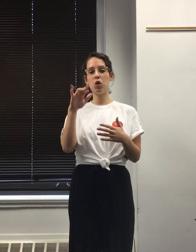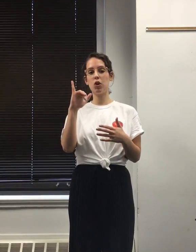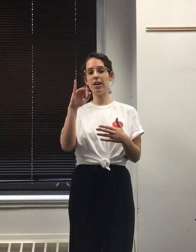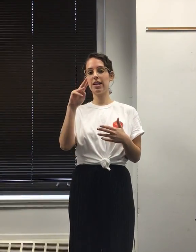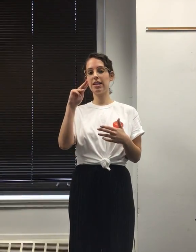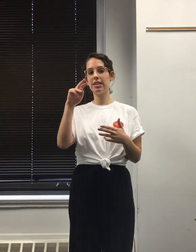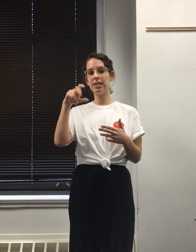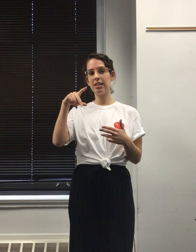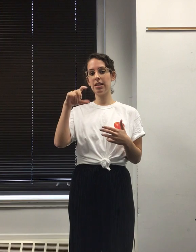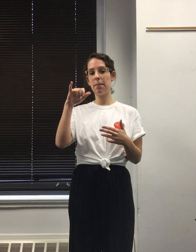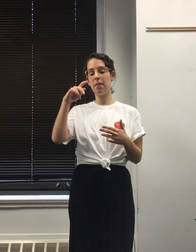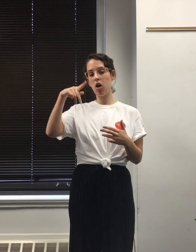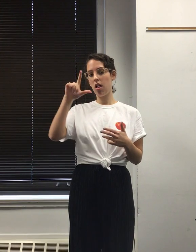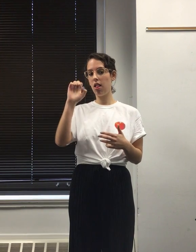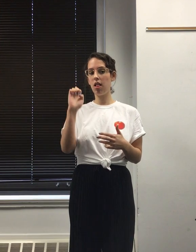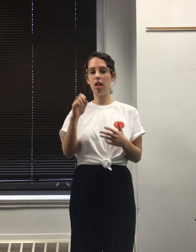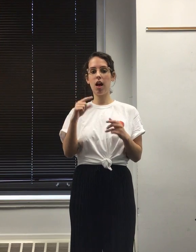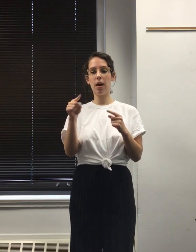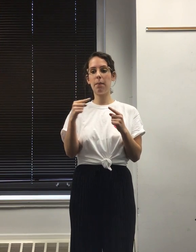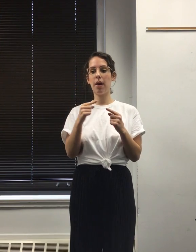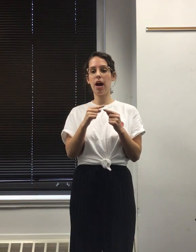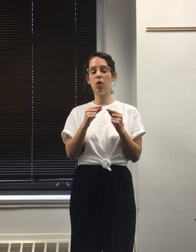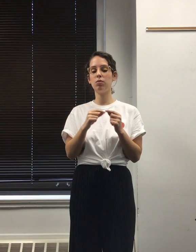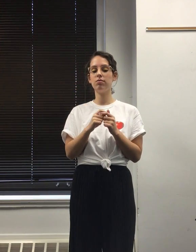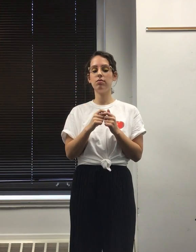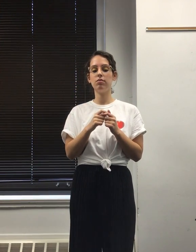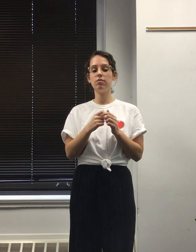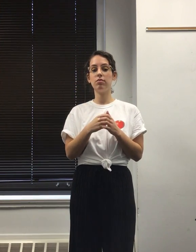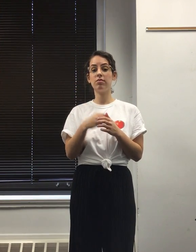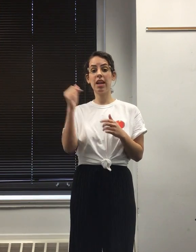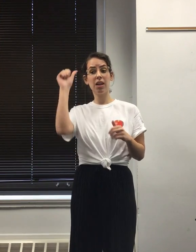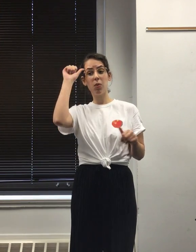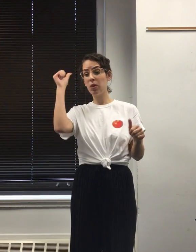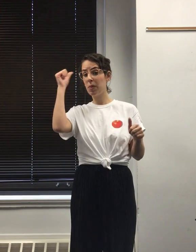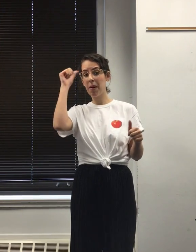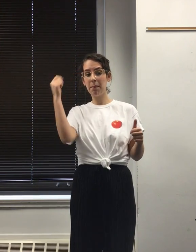far as evaporation goes? Do you remember? Danny?